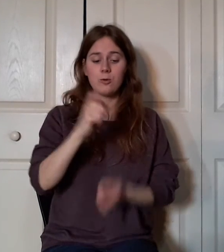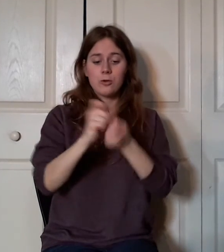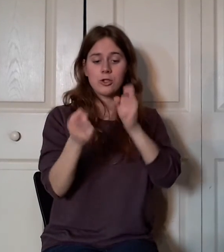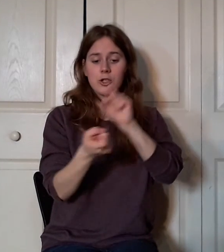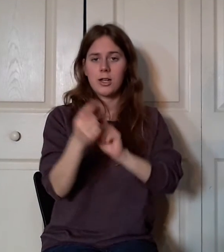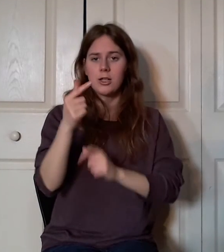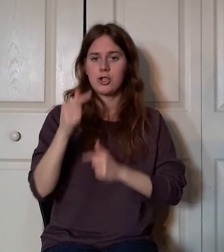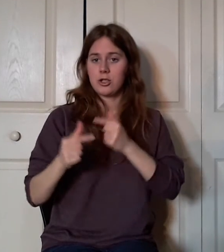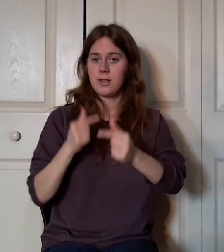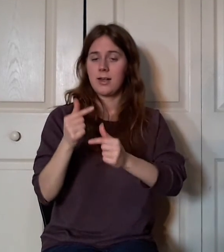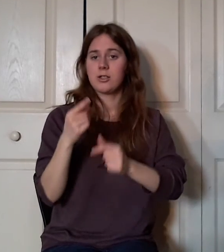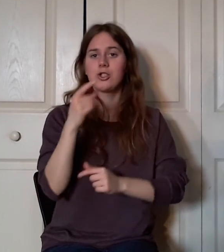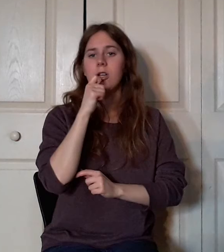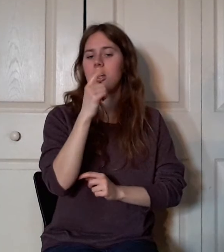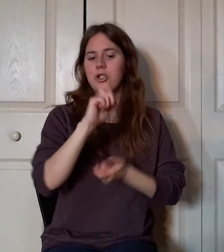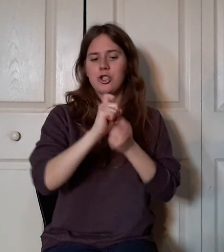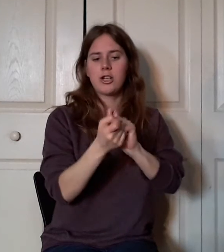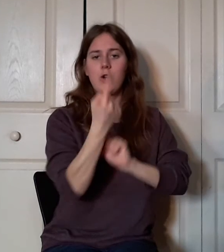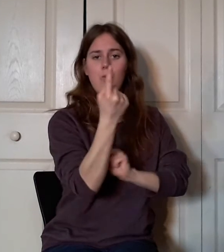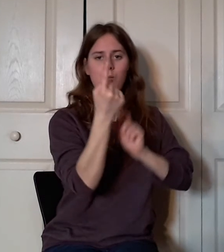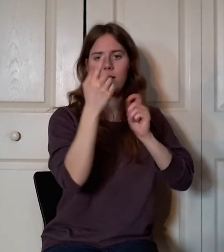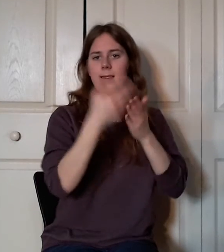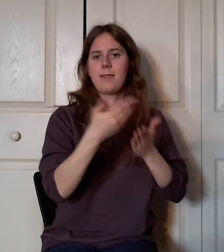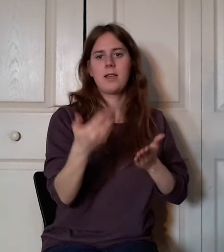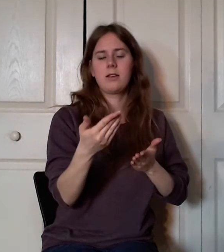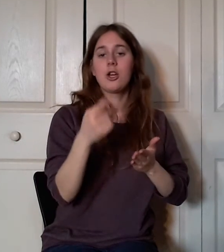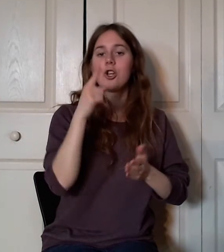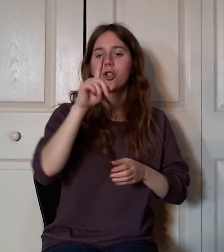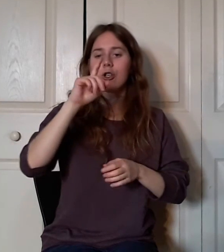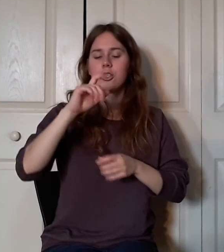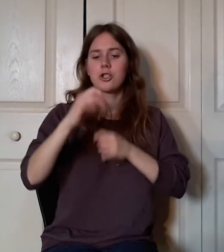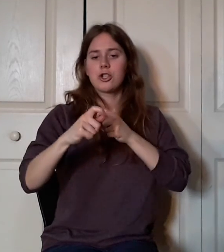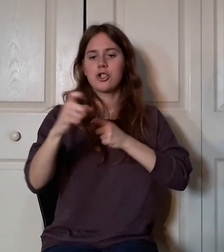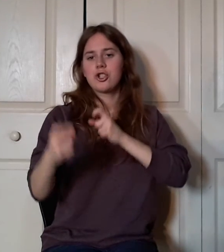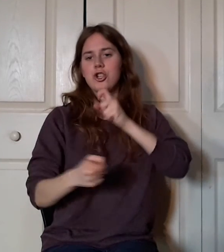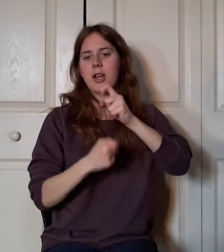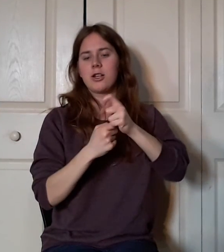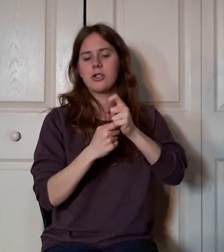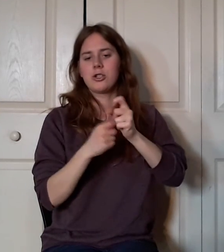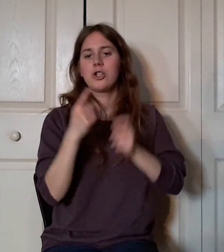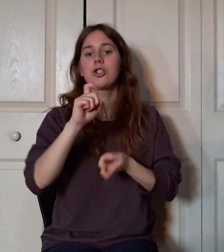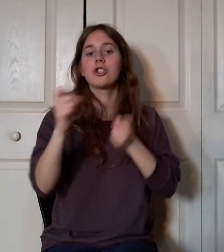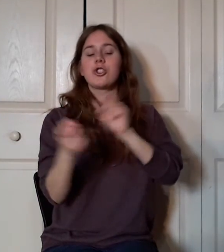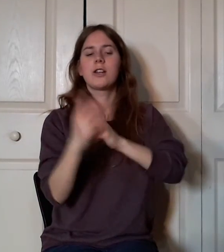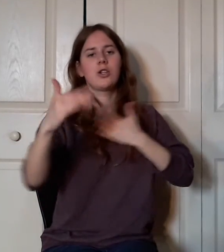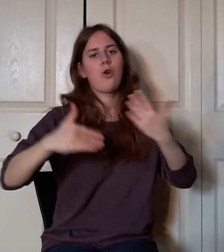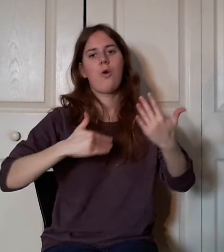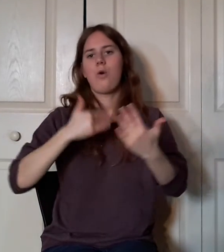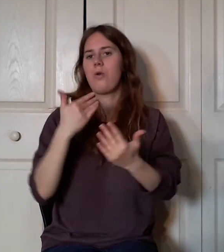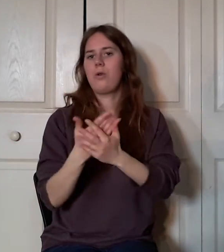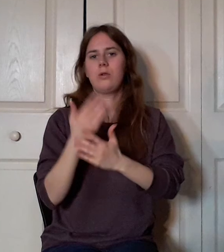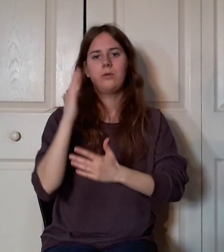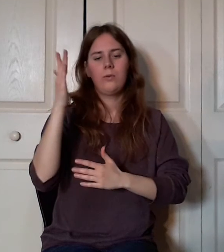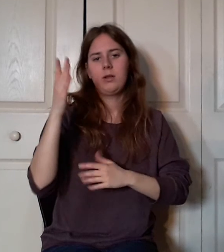their offspring. You're modifying the genes that exist in the gene pool. And so some very good arguments for modifying the human genome are